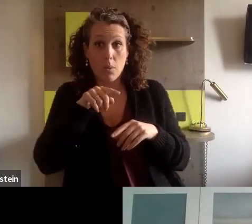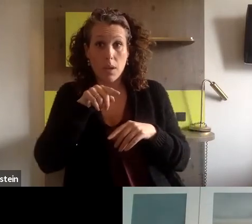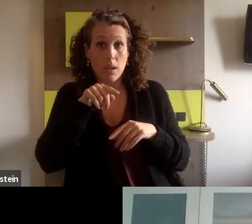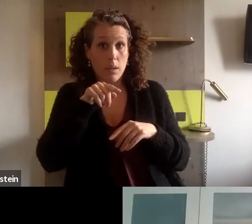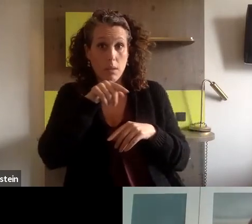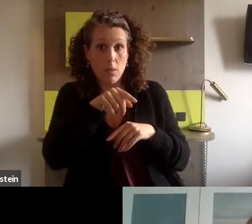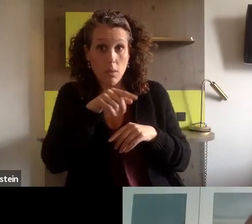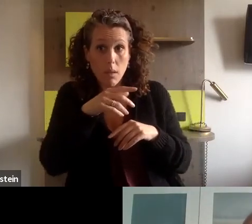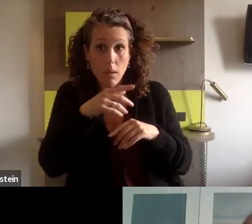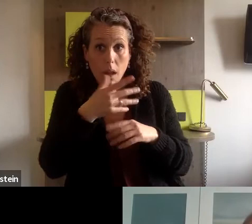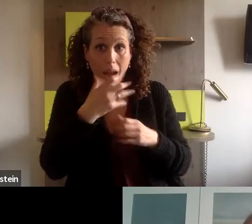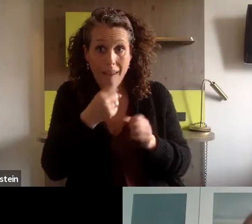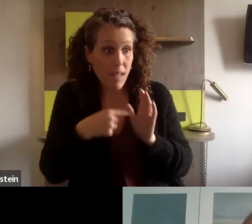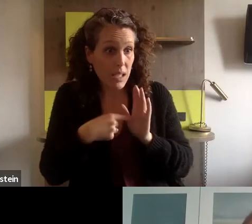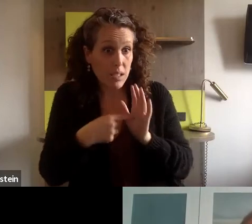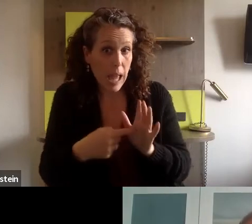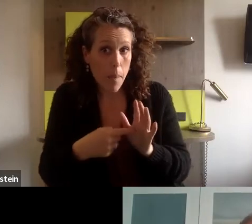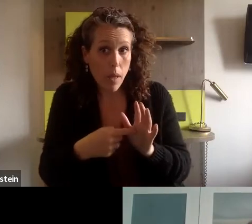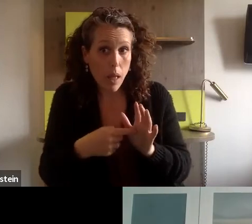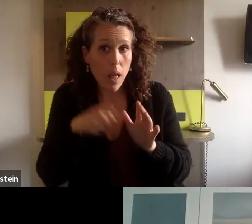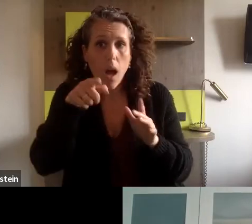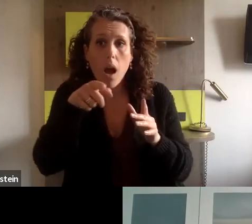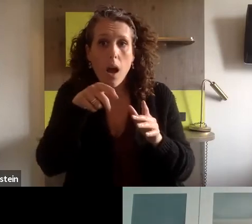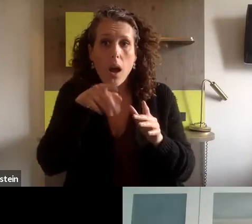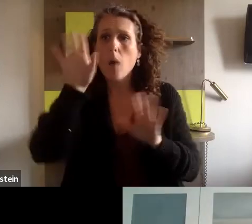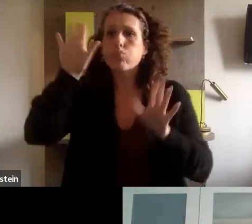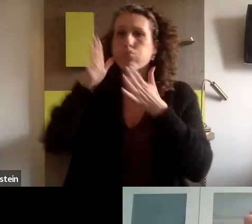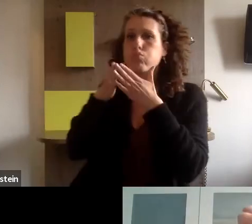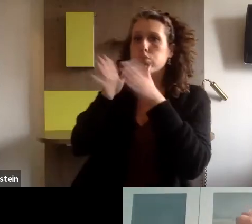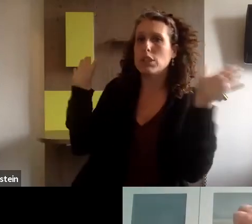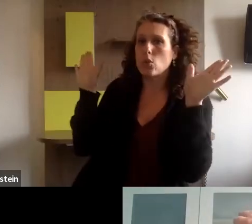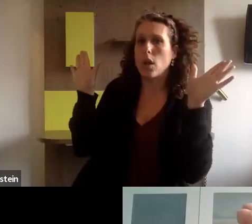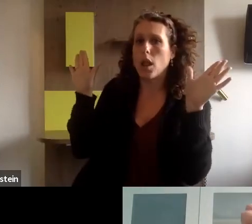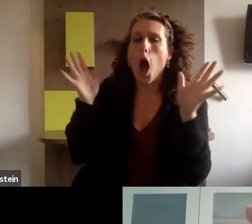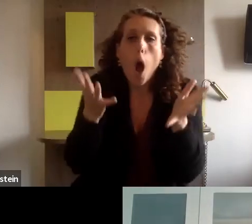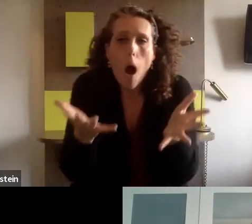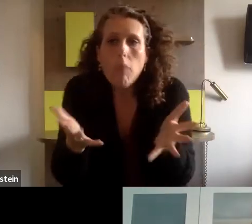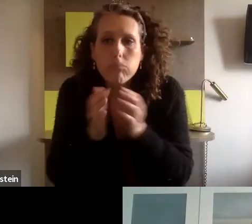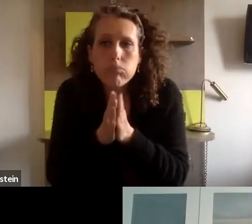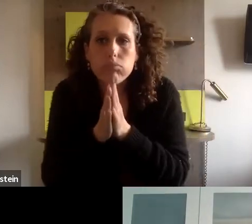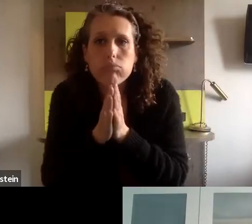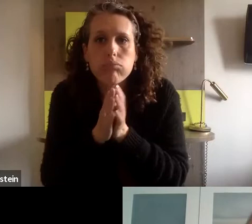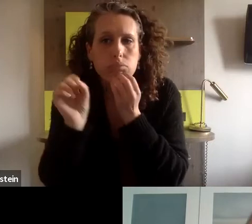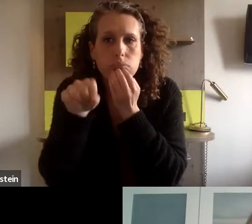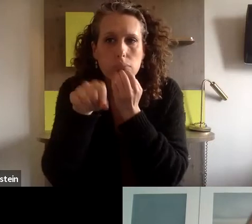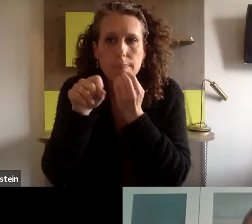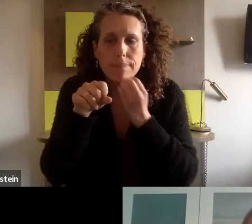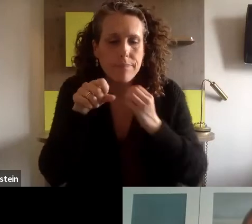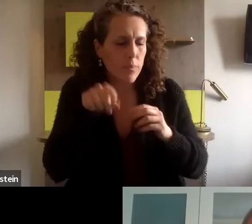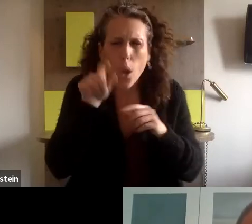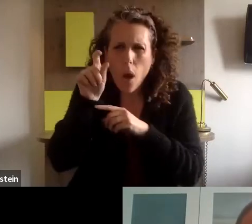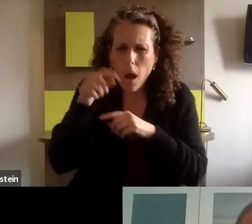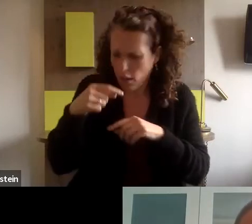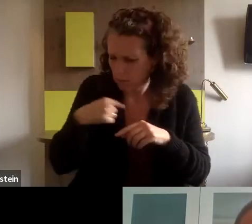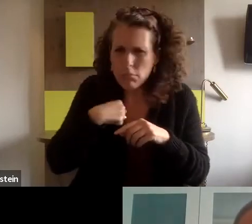well, you don't know. In general. In general, for the, I think I referred to this